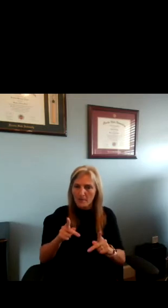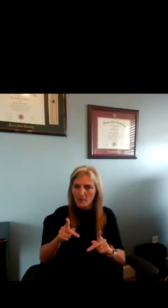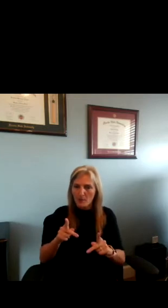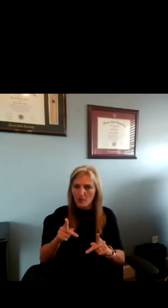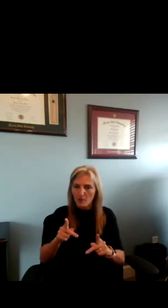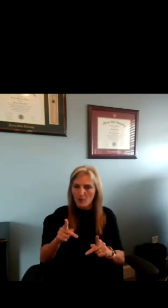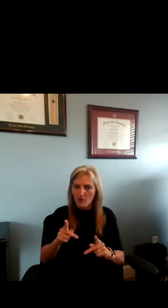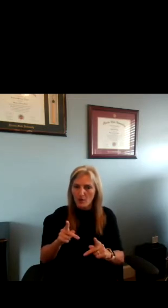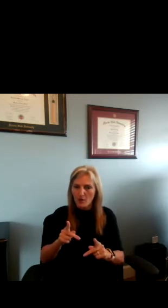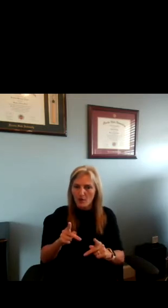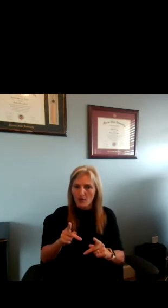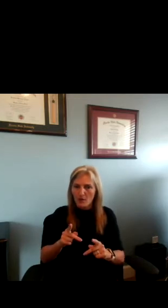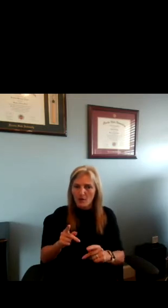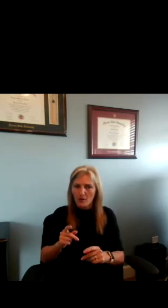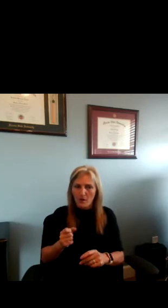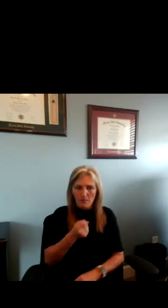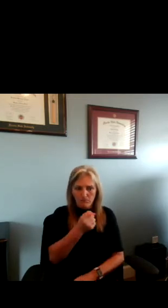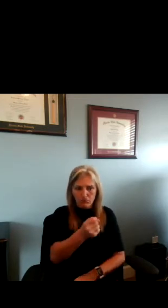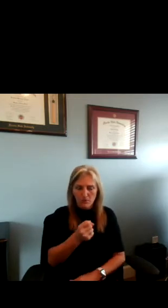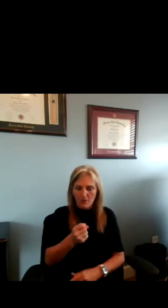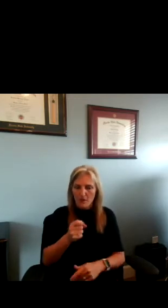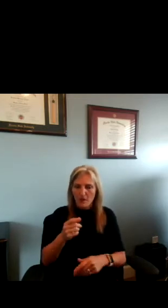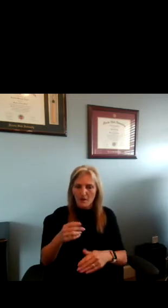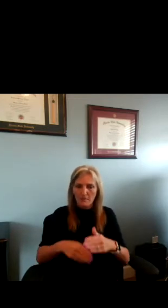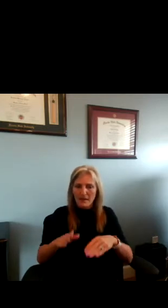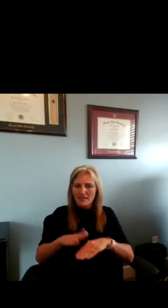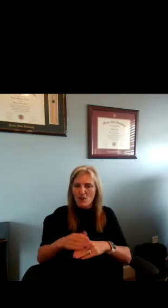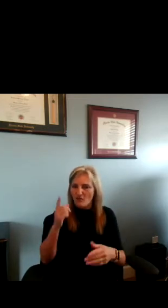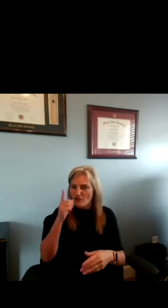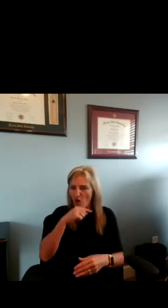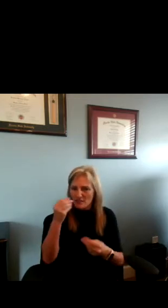false information, stereotypes,